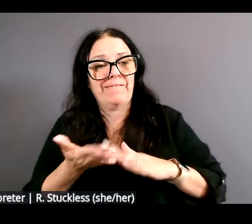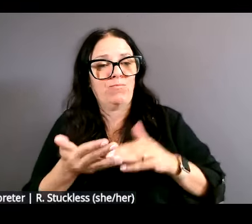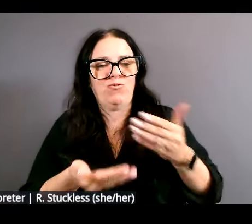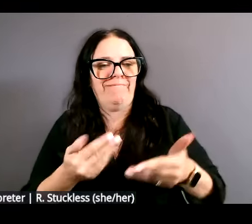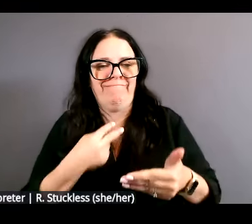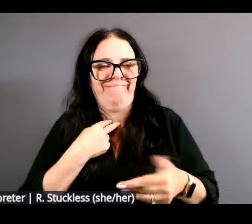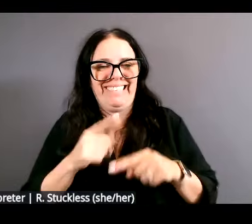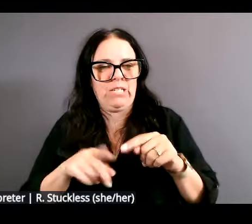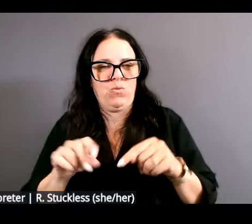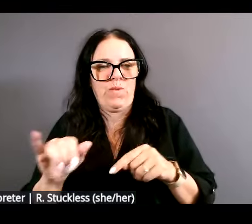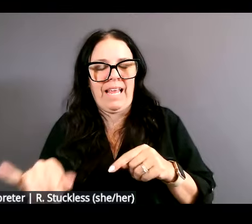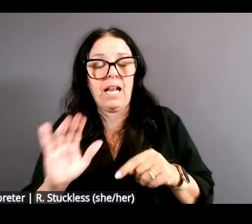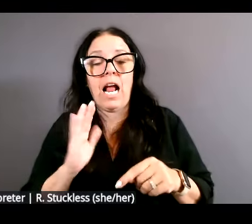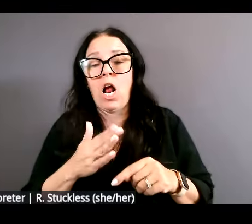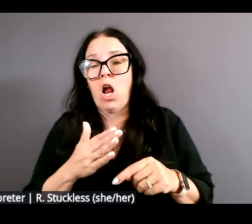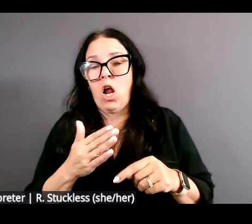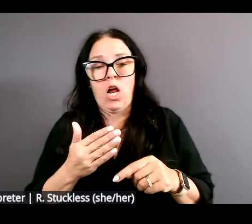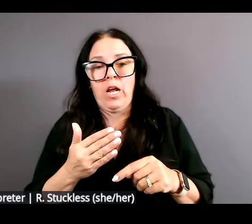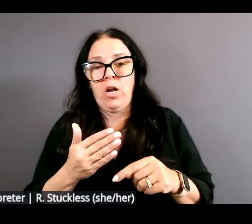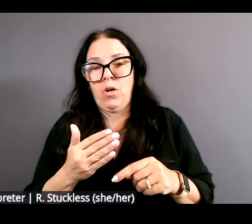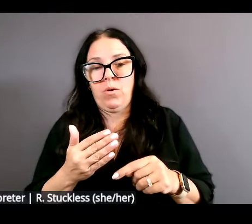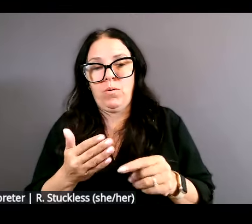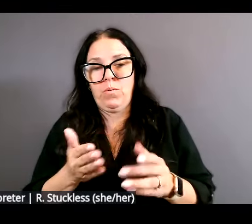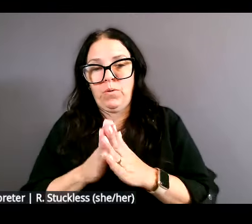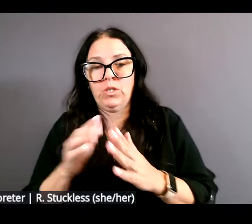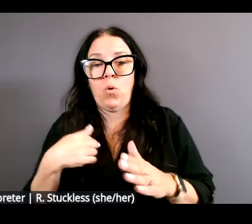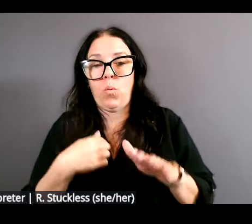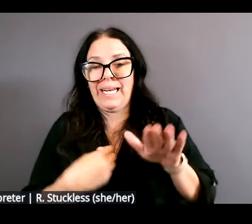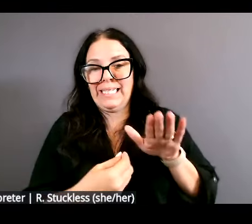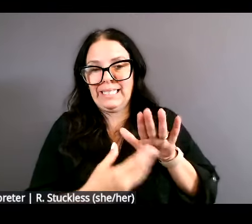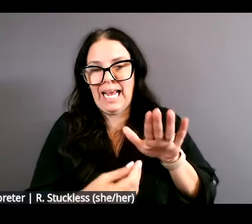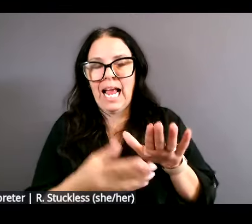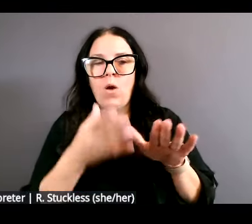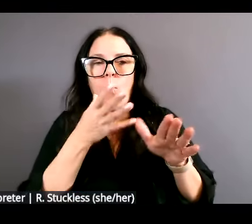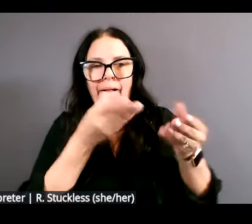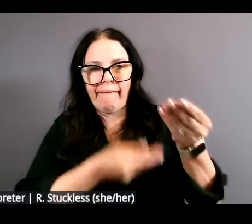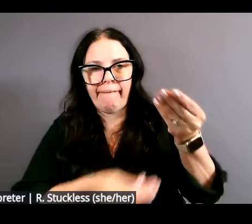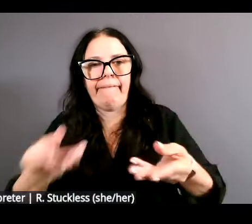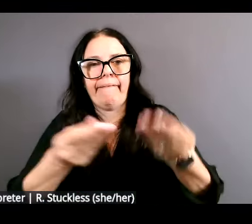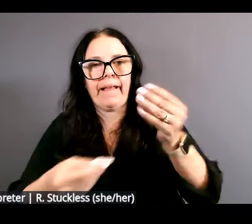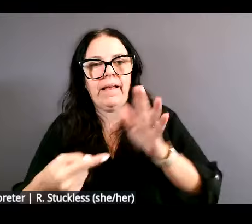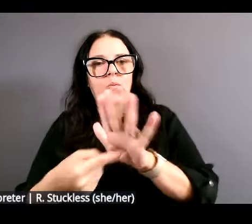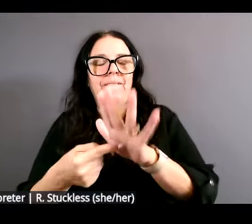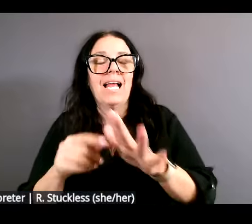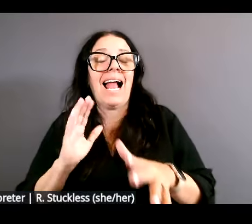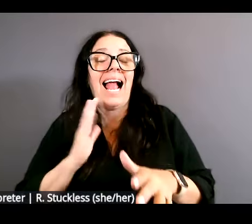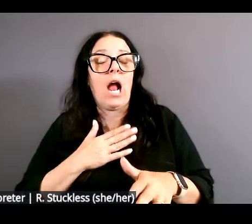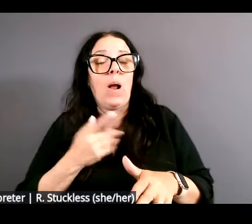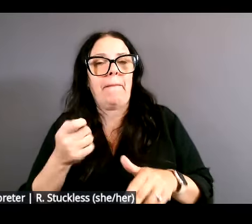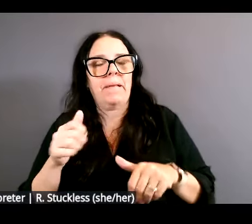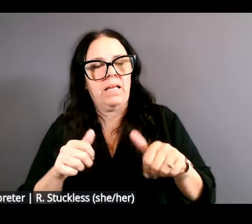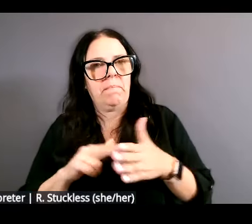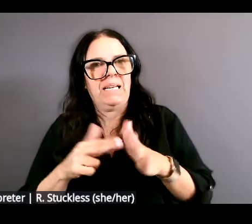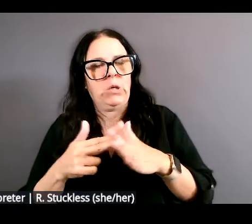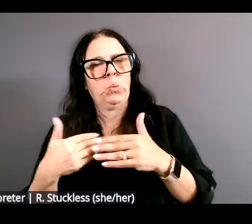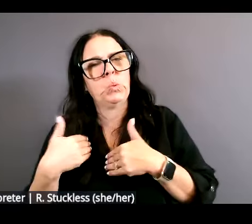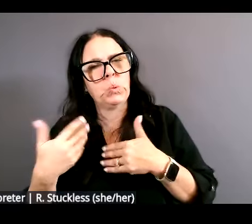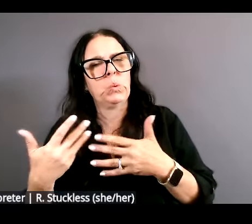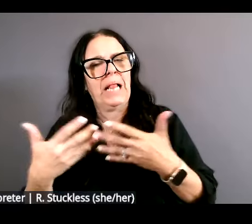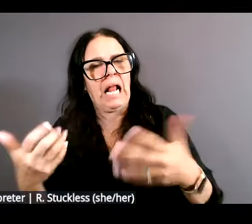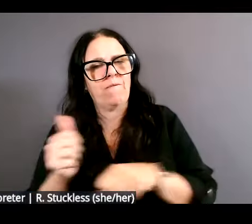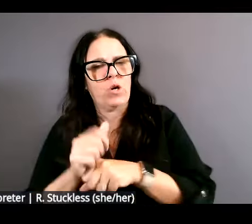basically as we scan that we would just make them available on a rolling basis. Our hesitation with doing that is just the burden that is involved with it. This